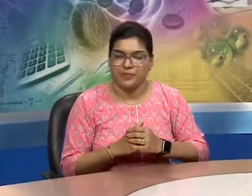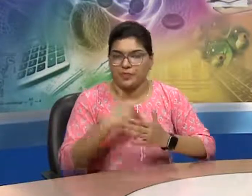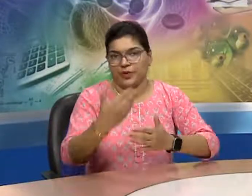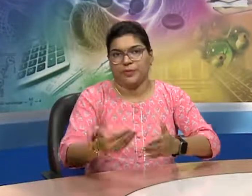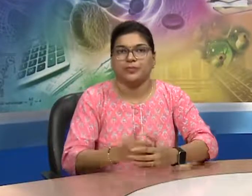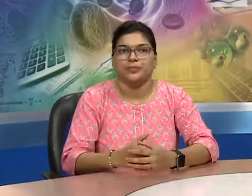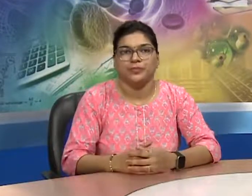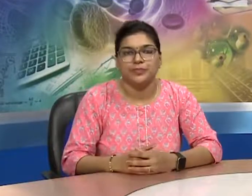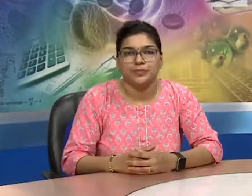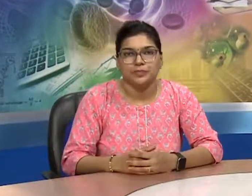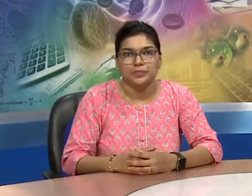place.